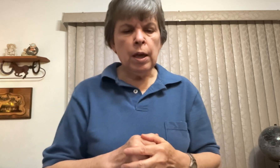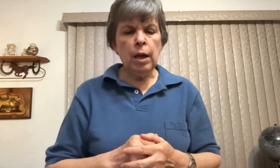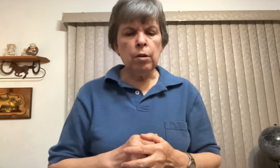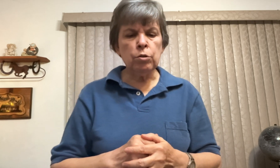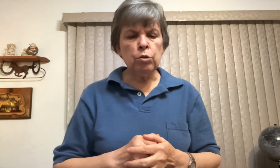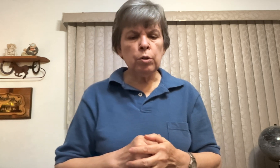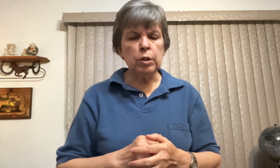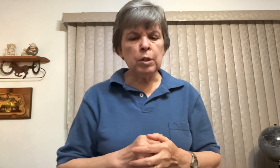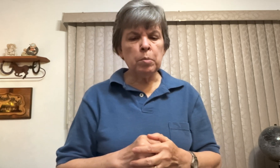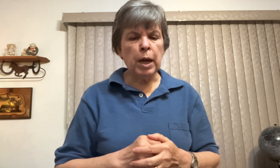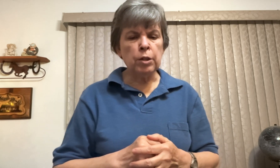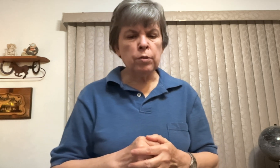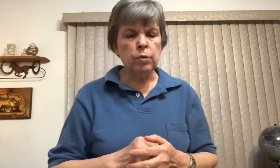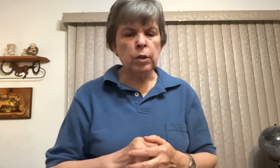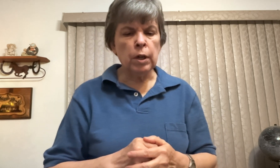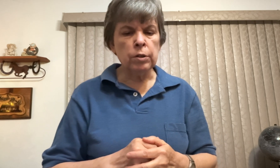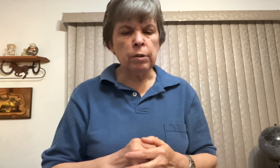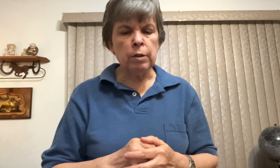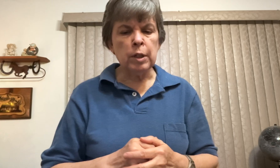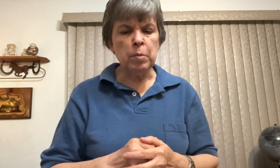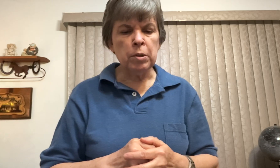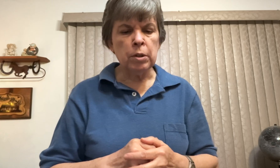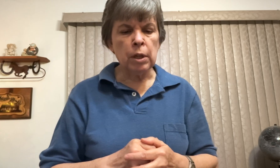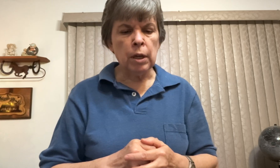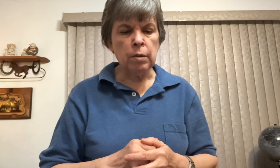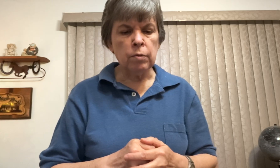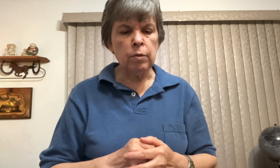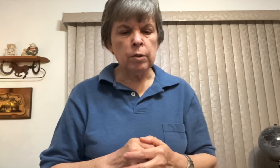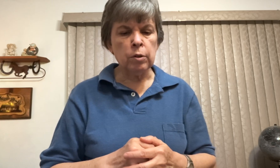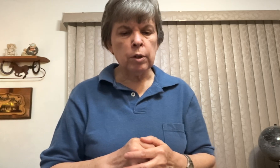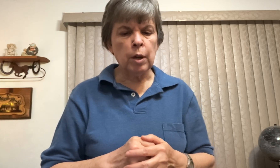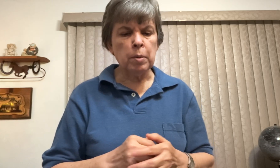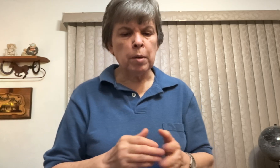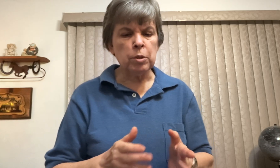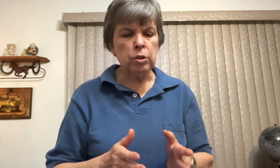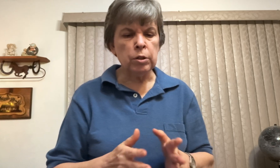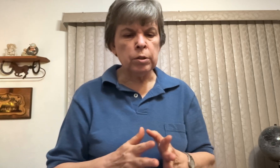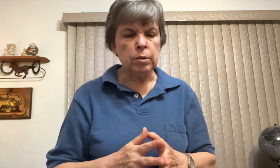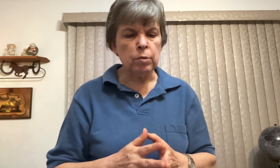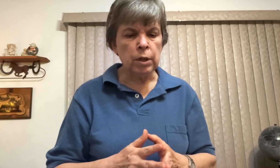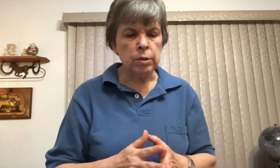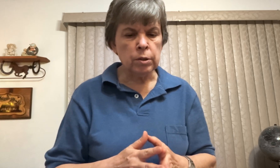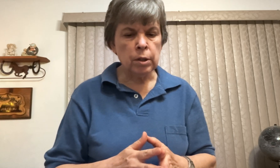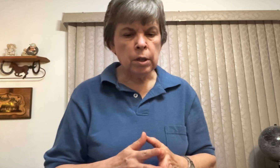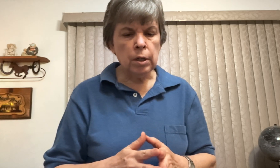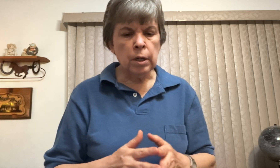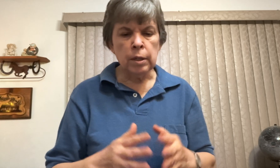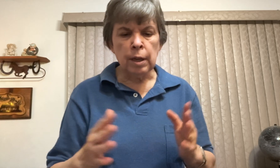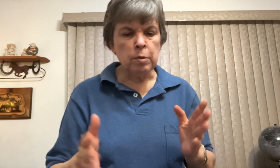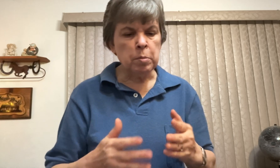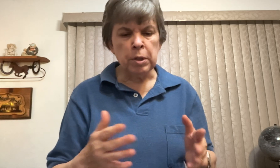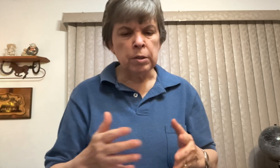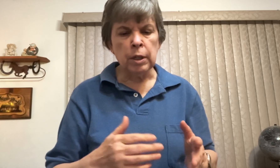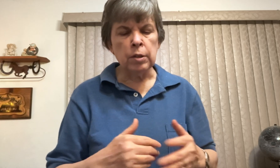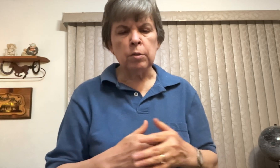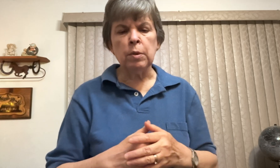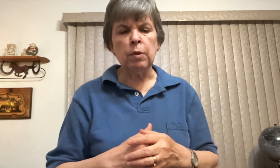How sure his compassion for us, or how deep is his love. So come to Jesus and rest. And that repeats again. So we've already